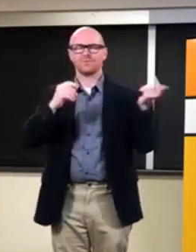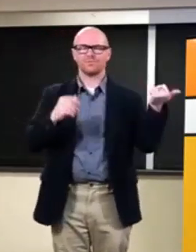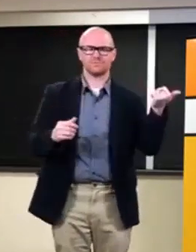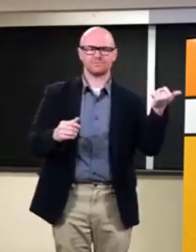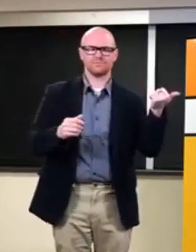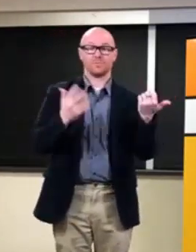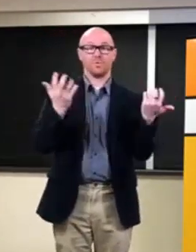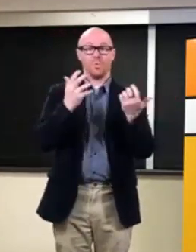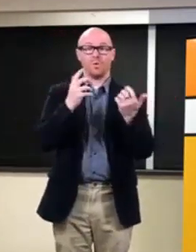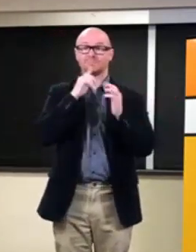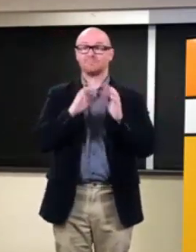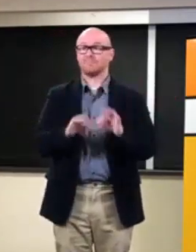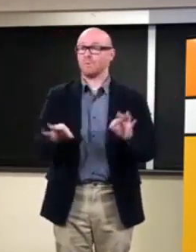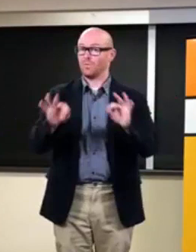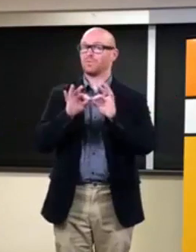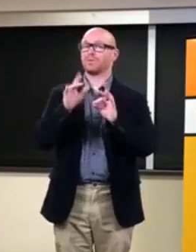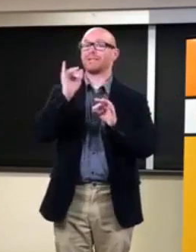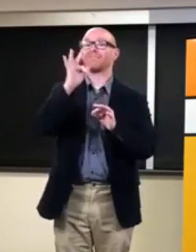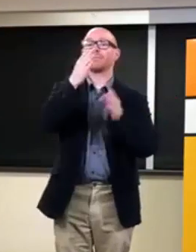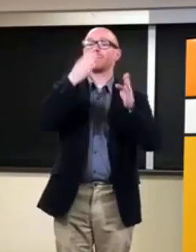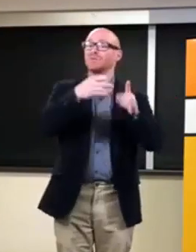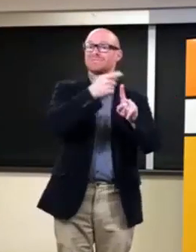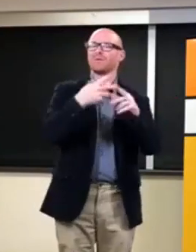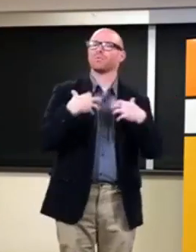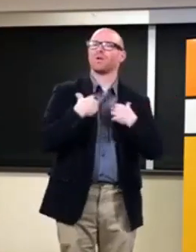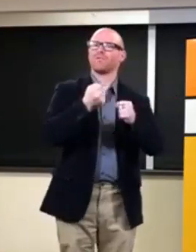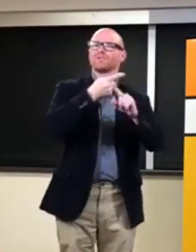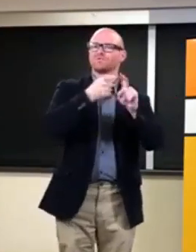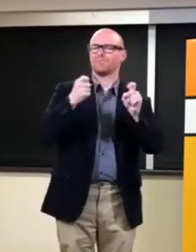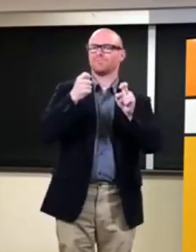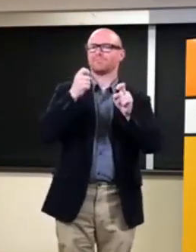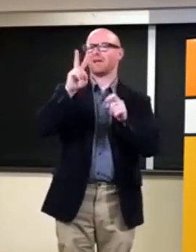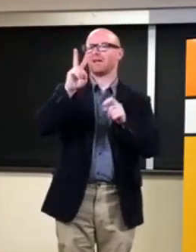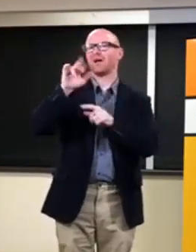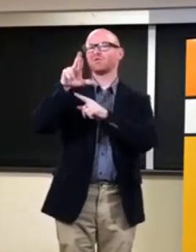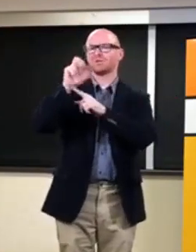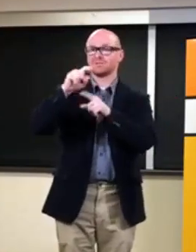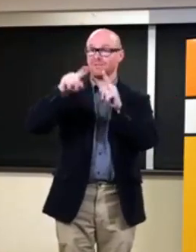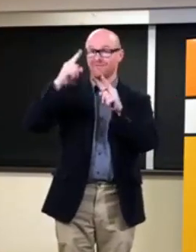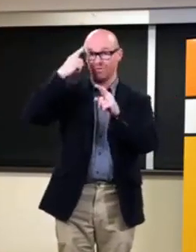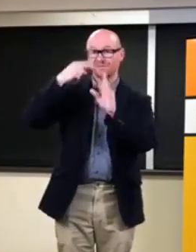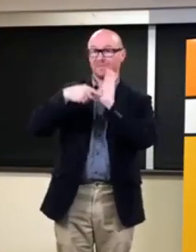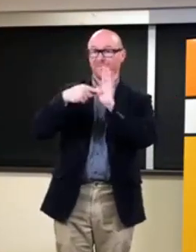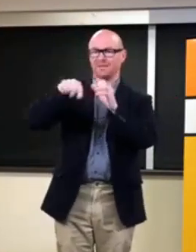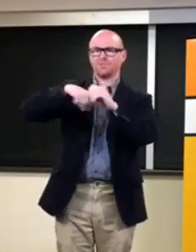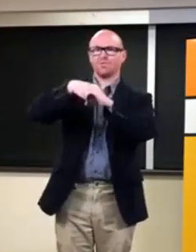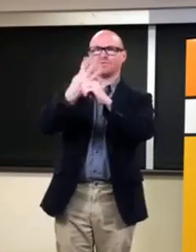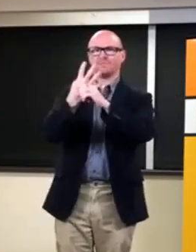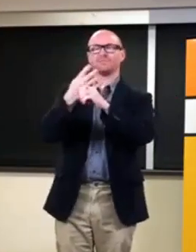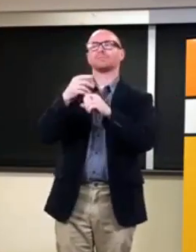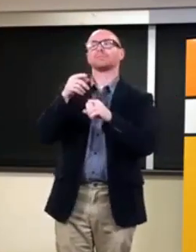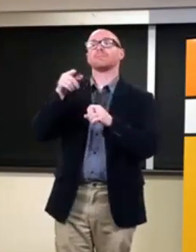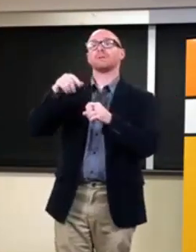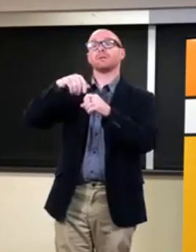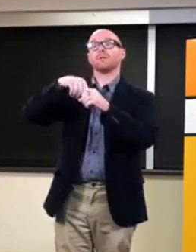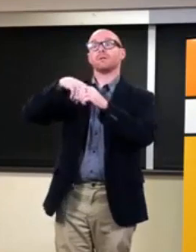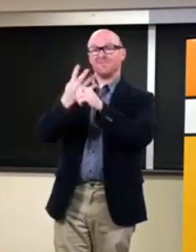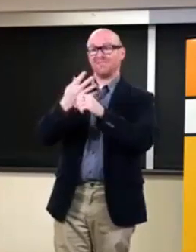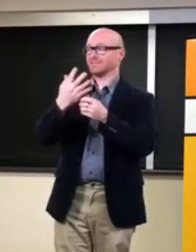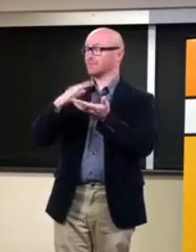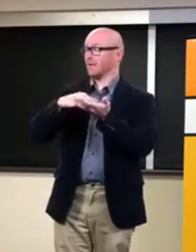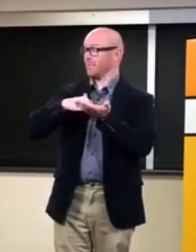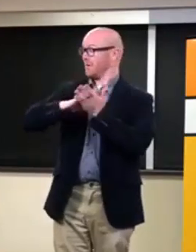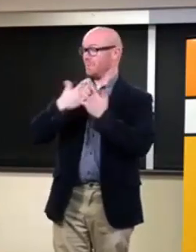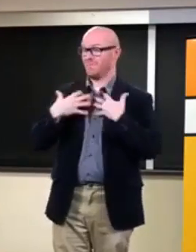So what's really important is when somebody survives any virus, but COVID-19 specifically, their body builds up antibodies which fights off the